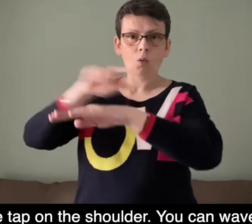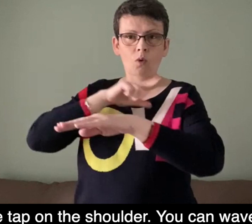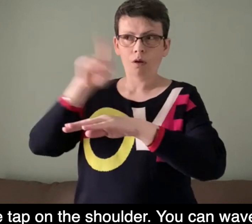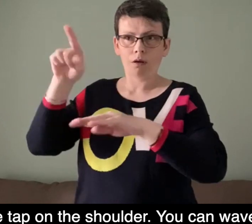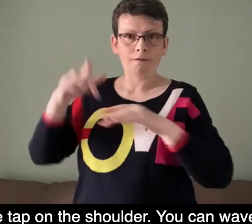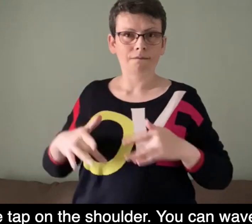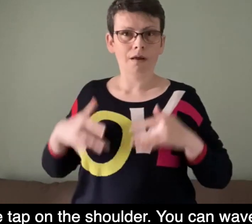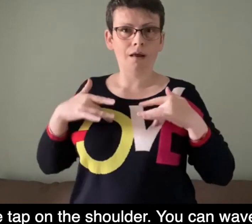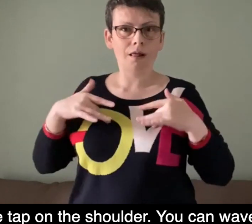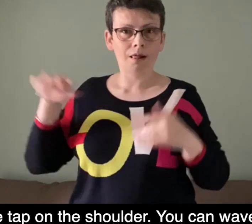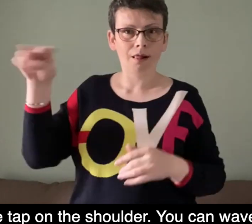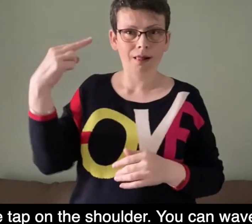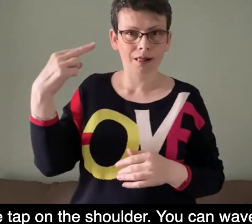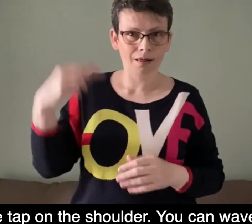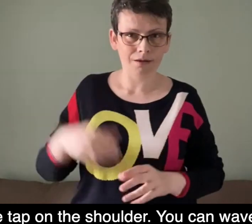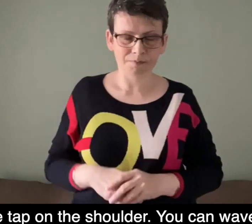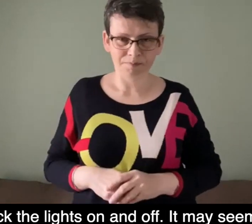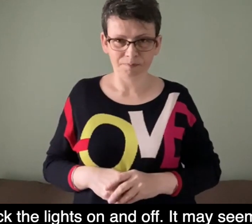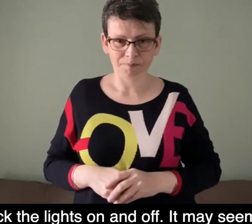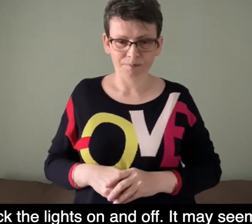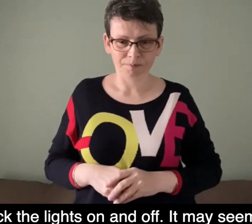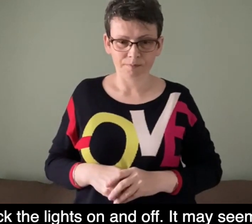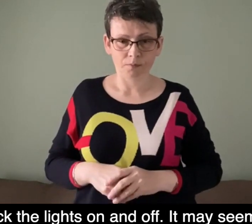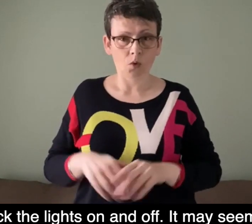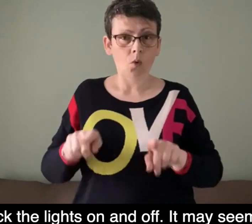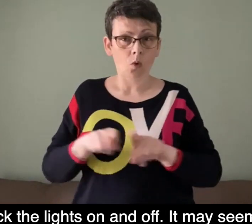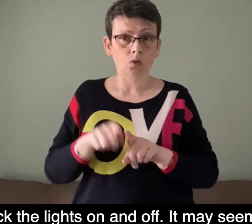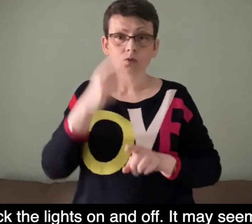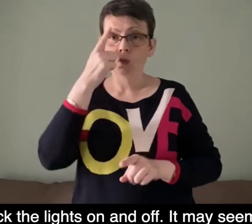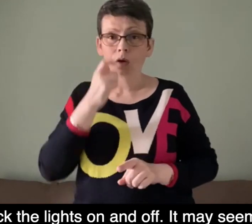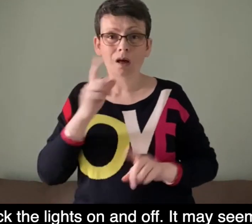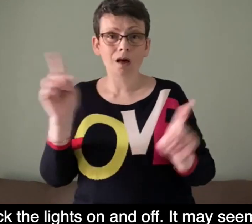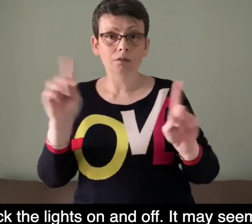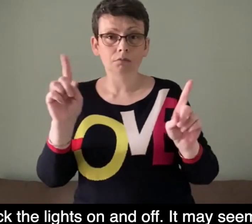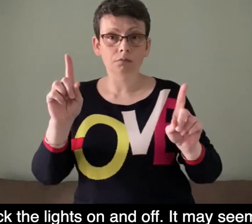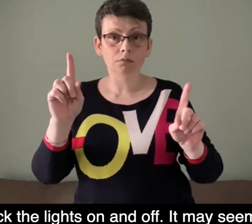vibration. You can also flick the lights on and off.